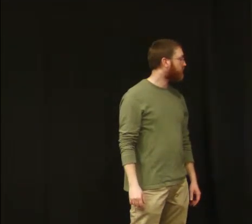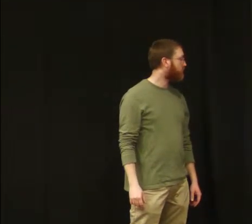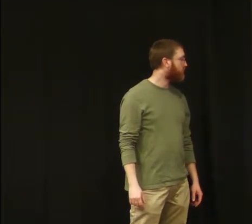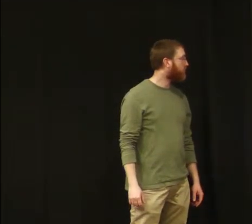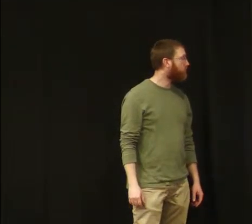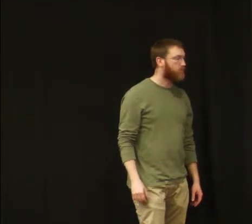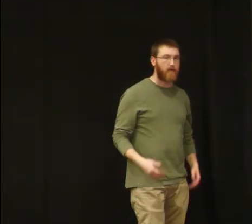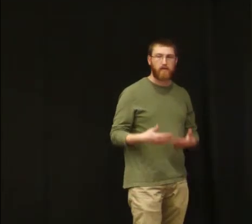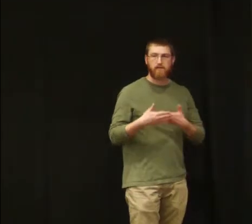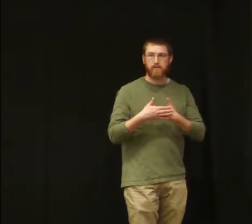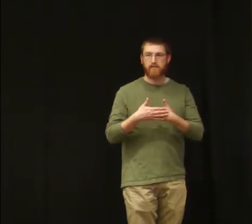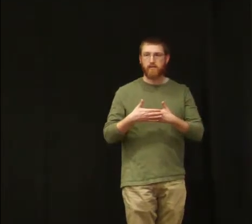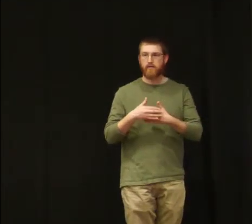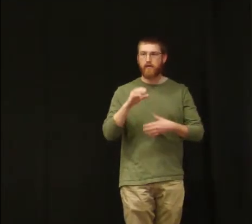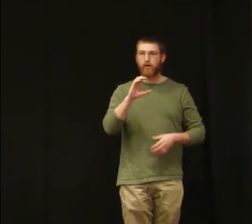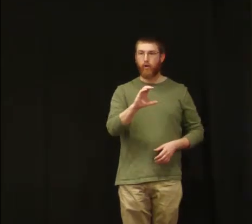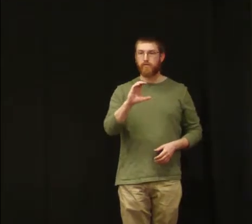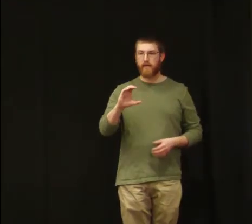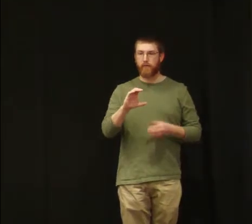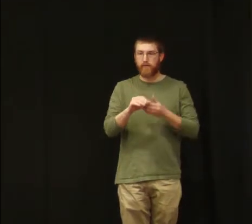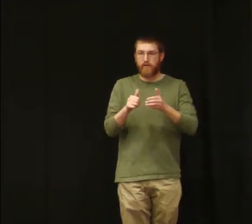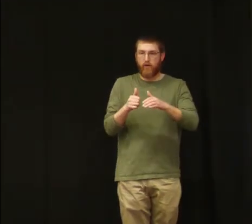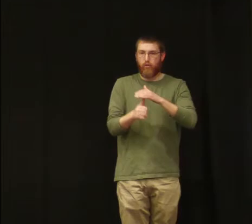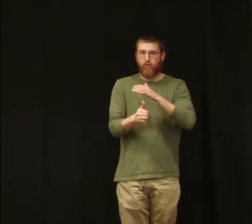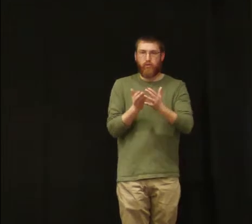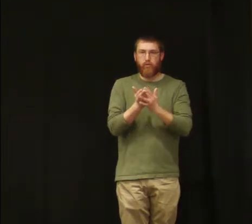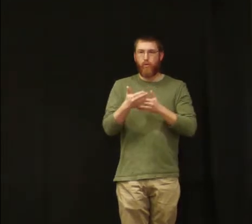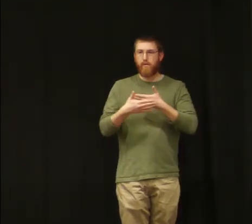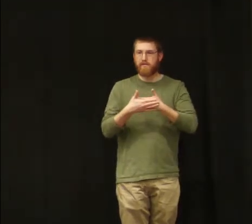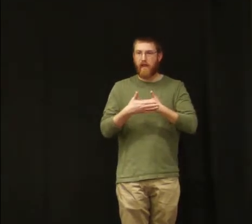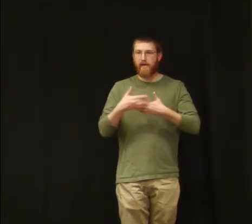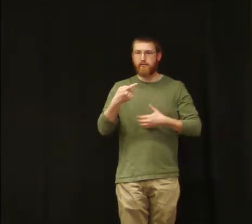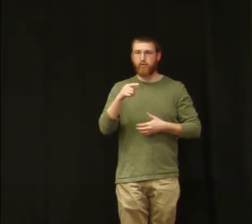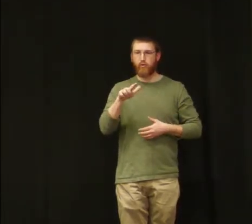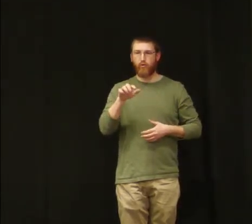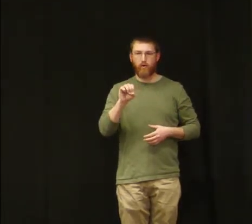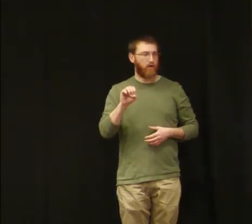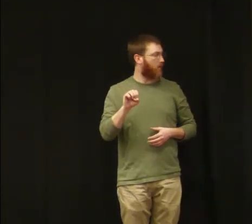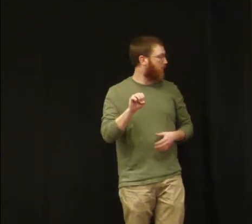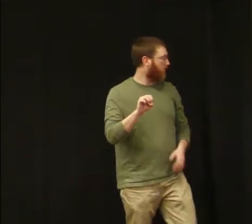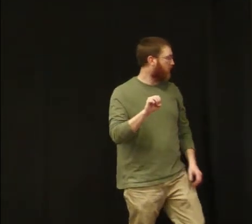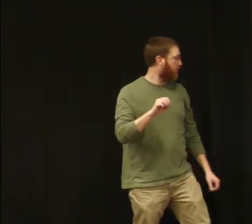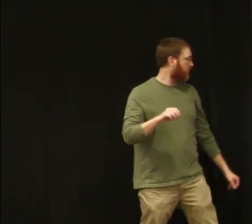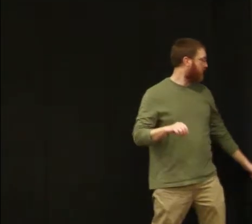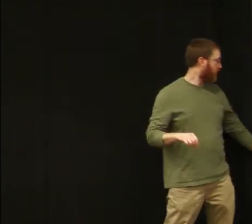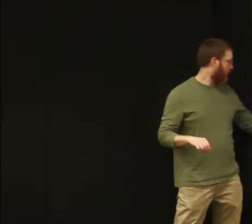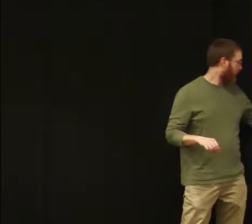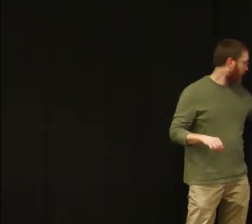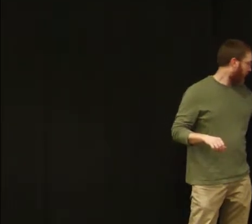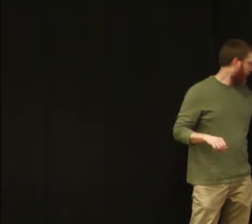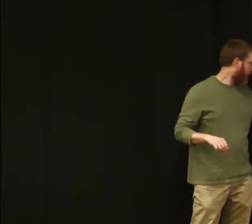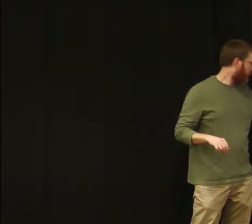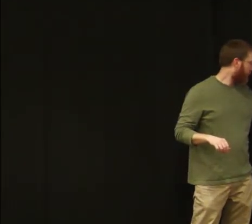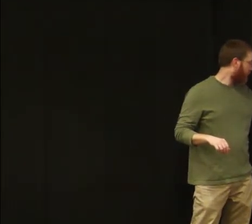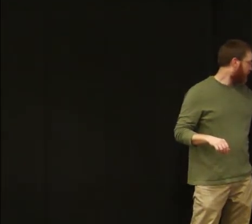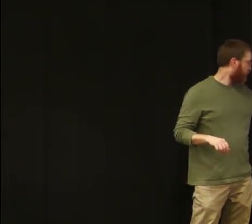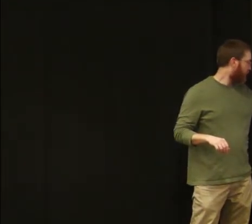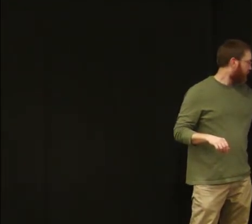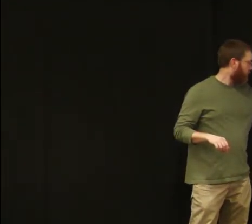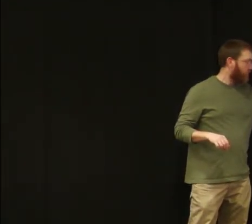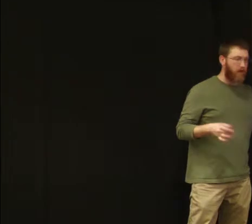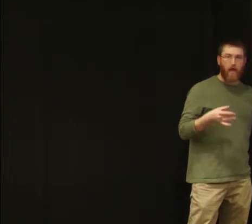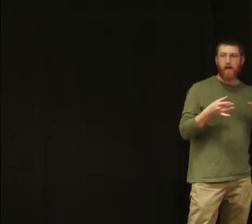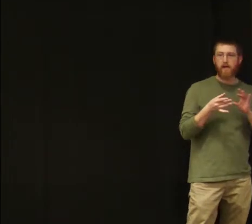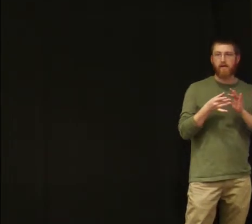There's three little dots. When you click on that, it'll give you an option, and here it says caption preferences. You can choose